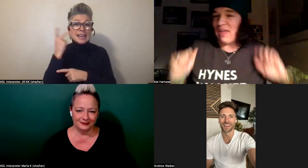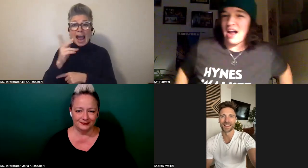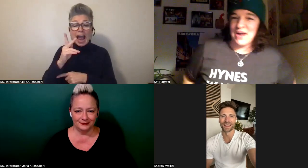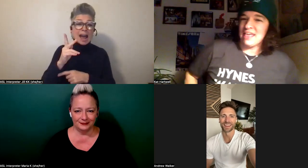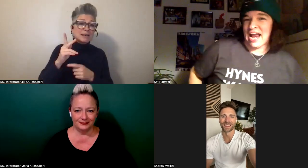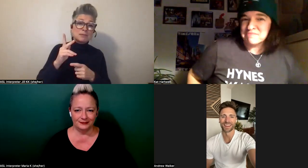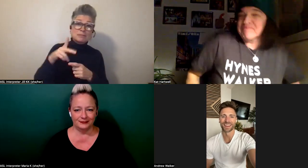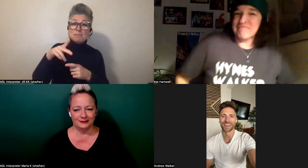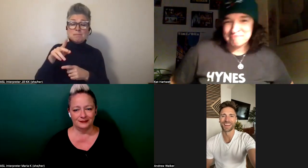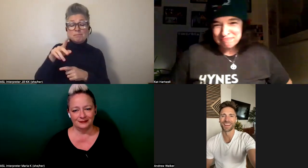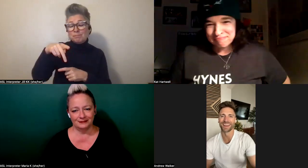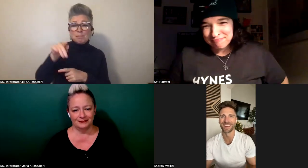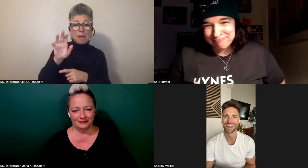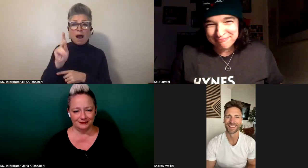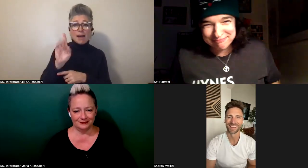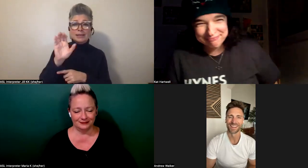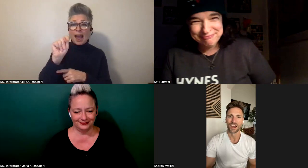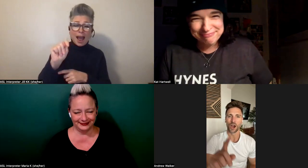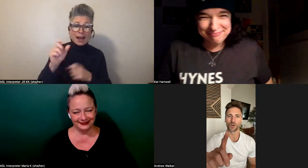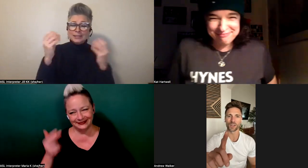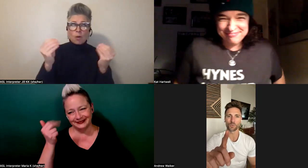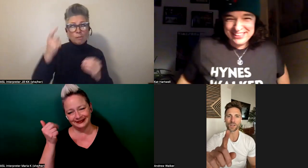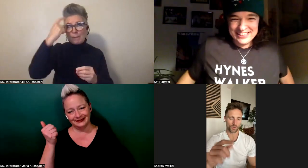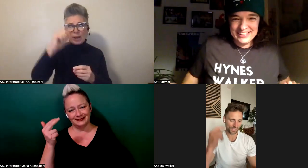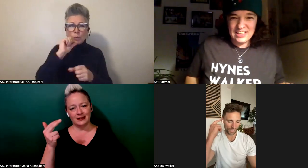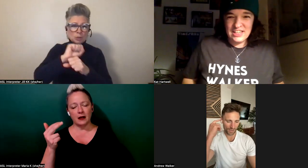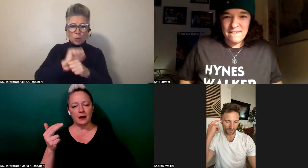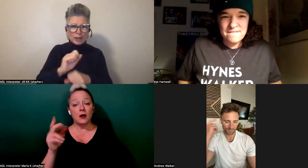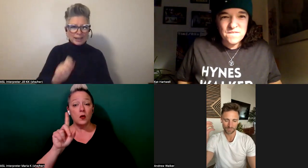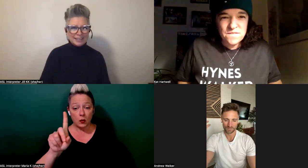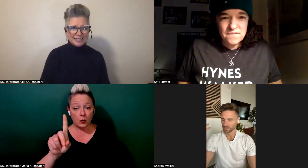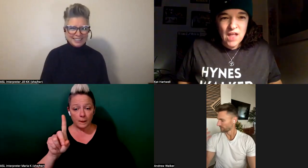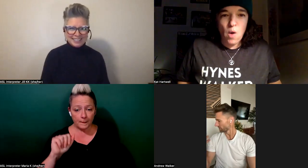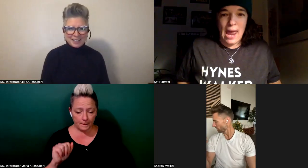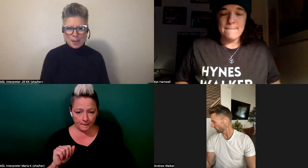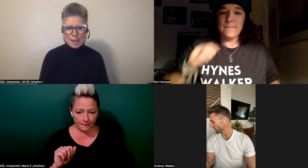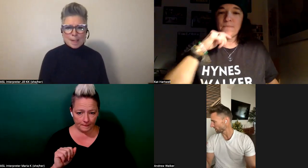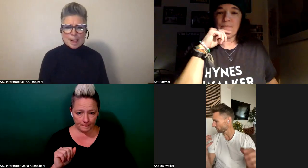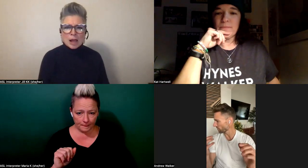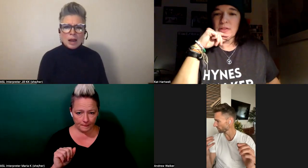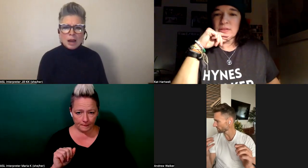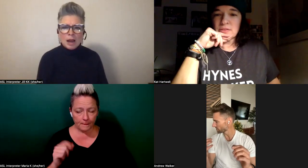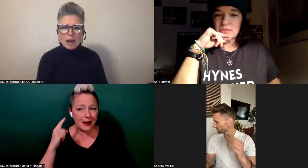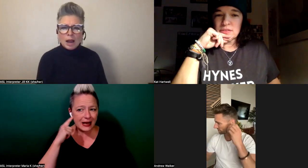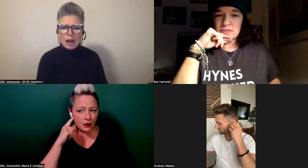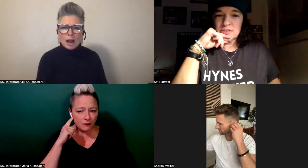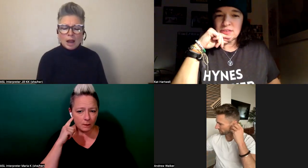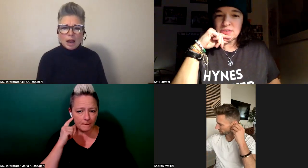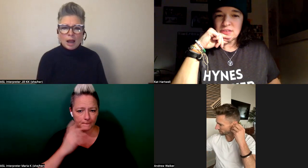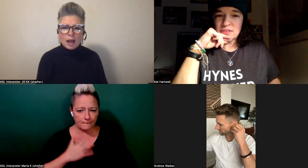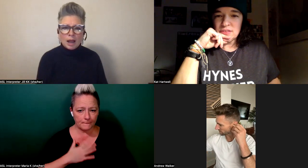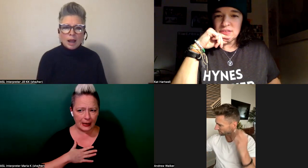so I couldn't think of anything. Oh, here, one quick sec. Okay. Whatever my earphones,